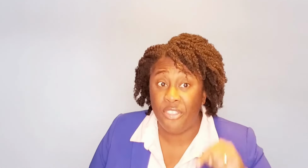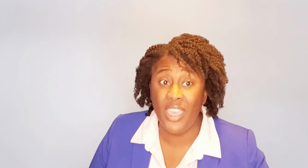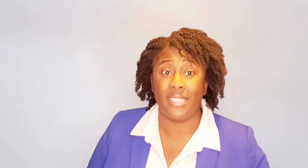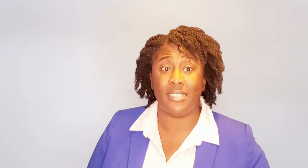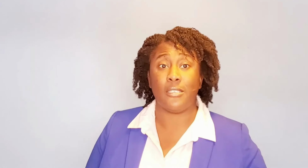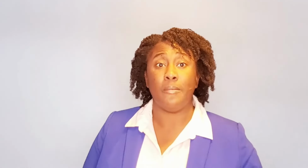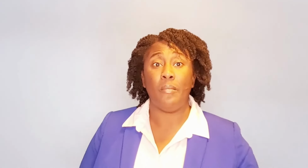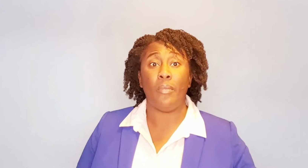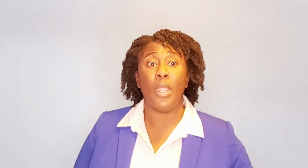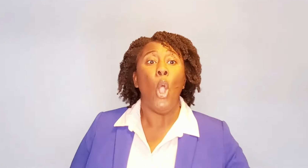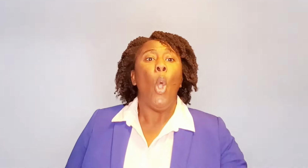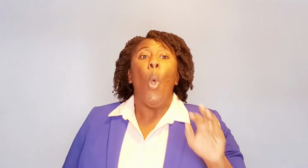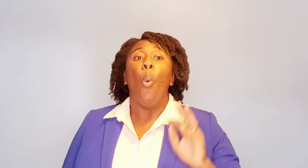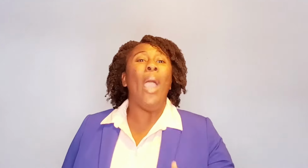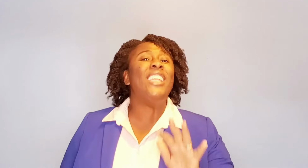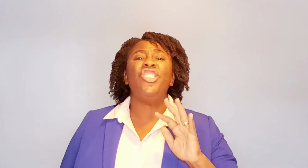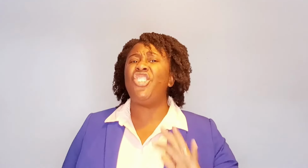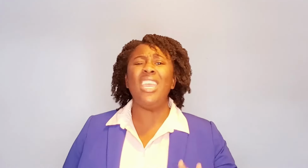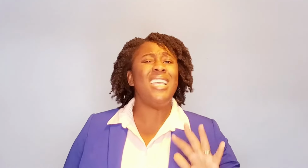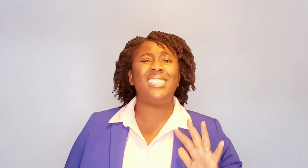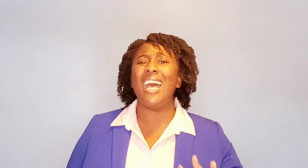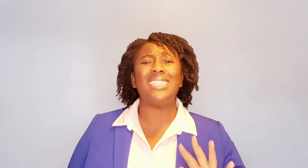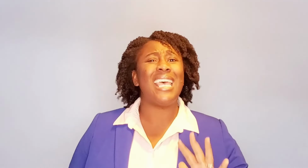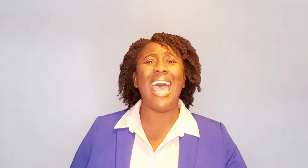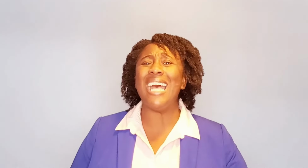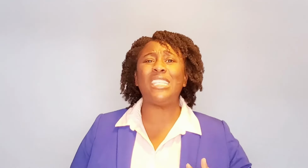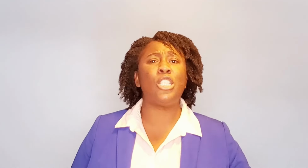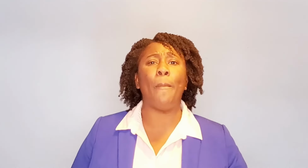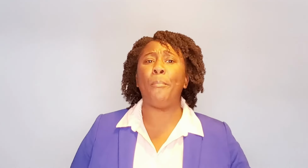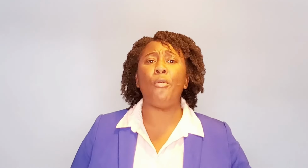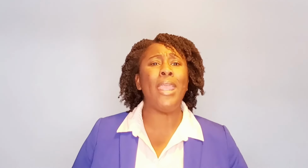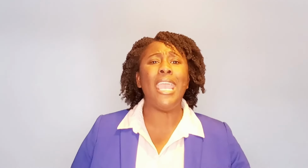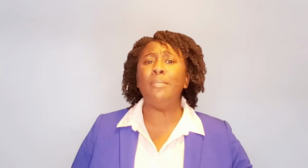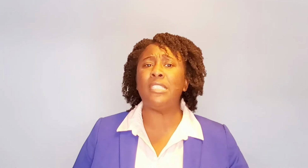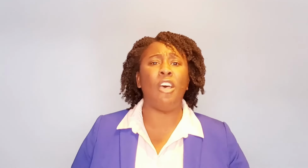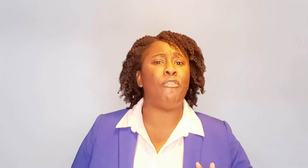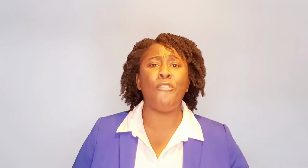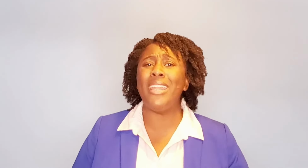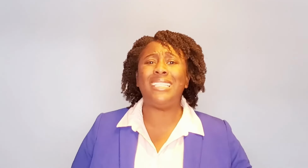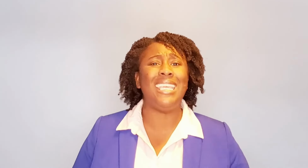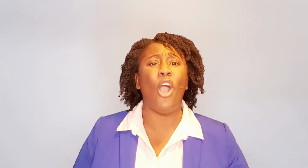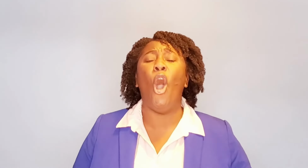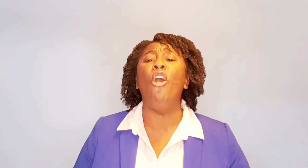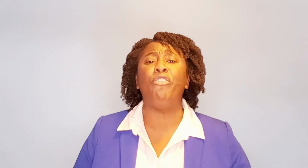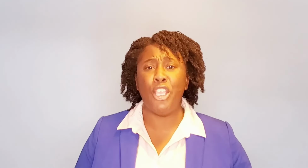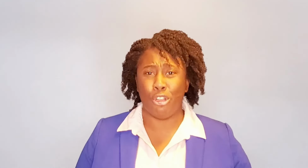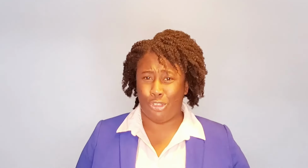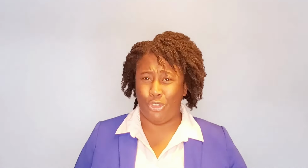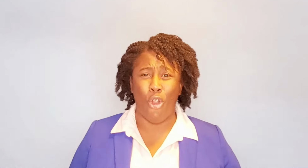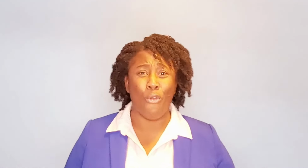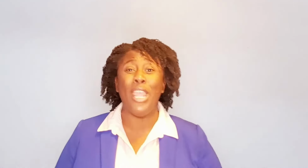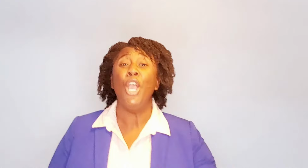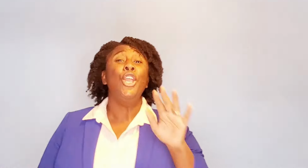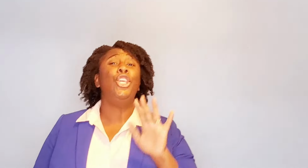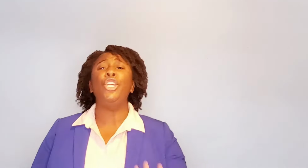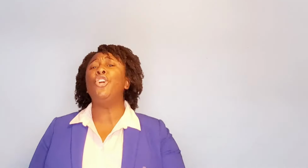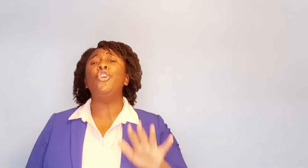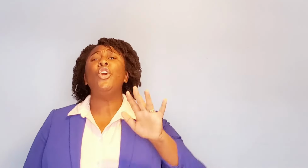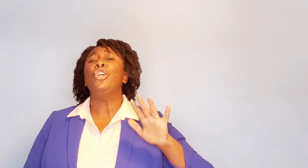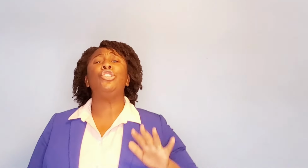this: when Jesus has supreme sovereignty over your story, you